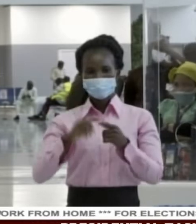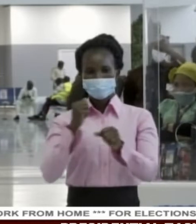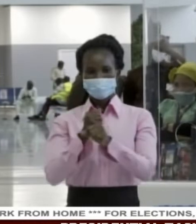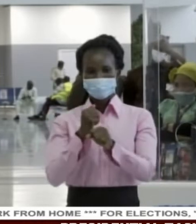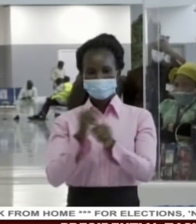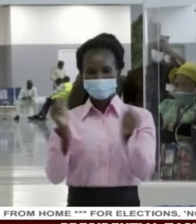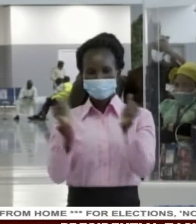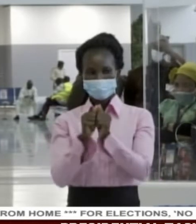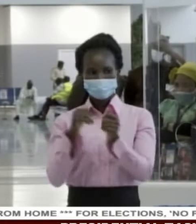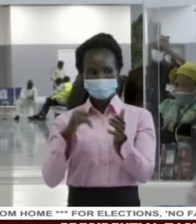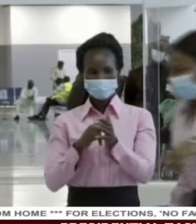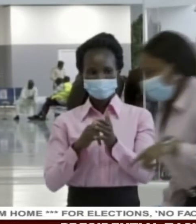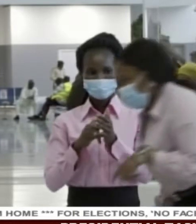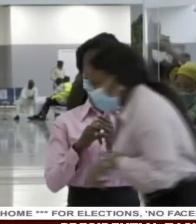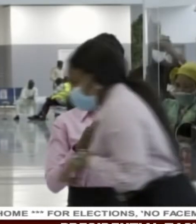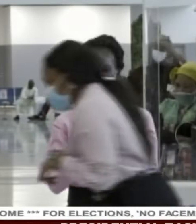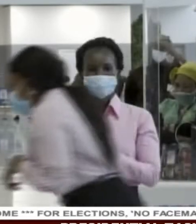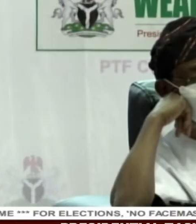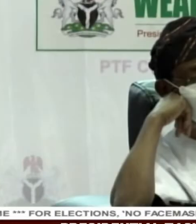reversed. Thank you.